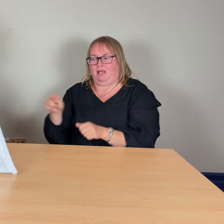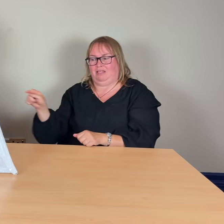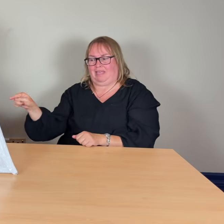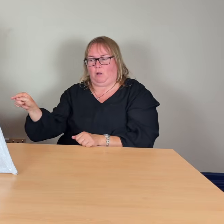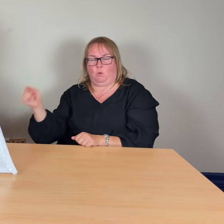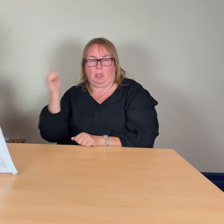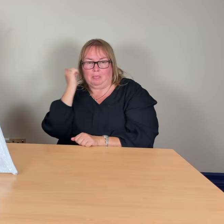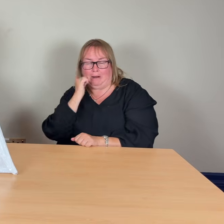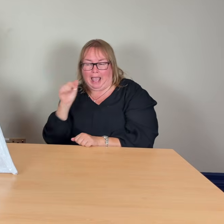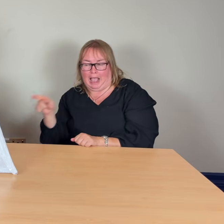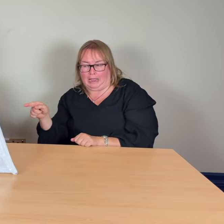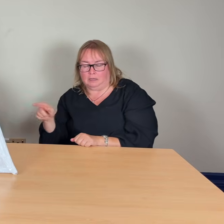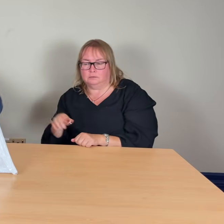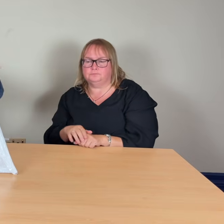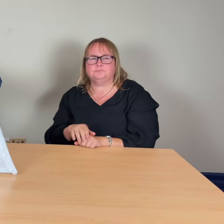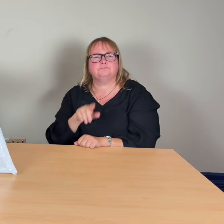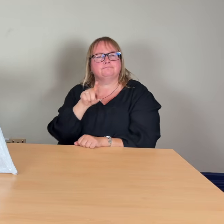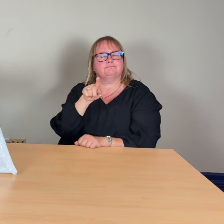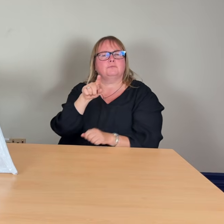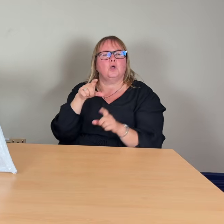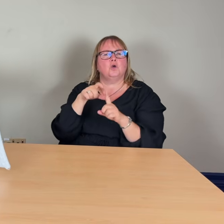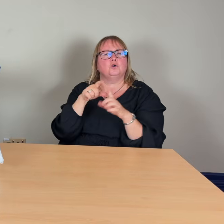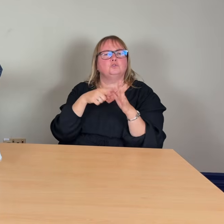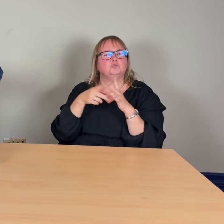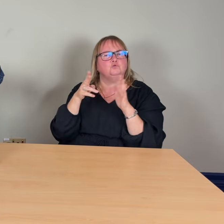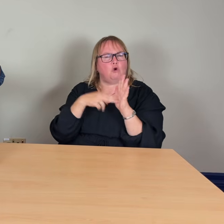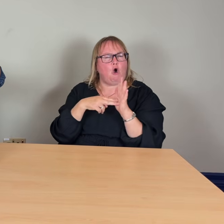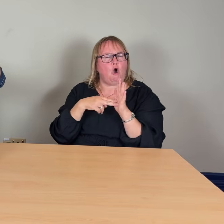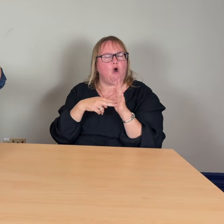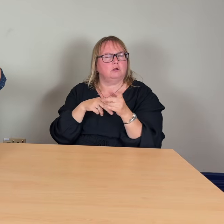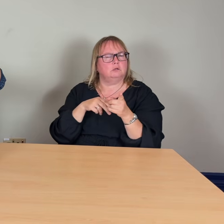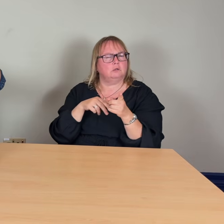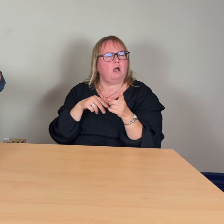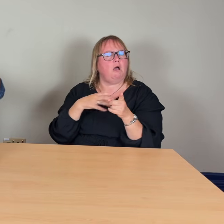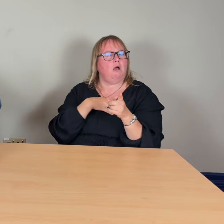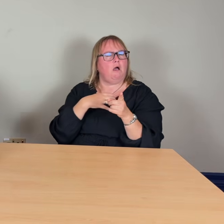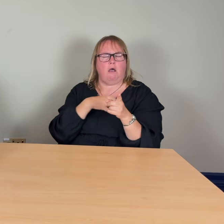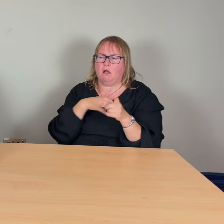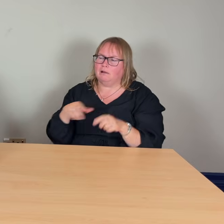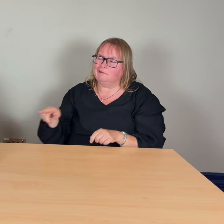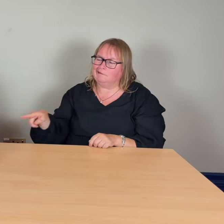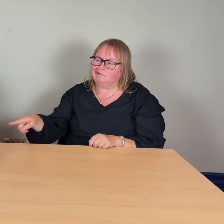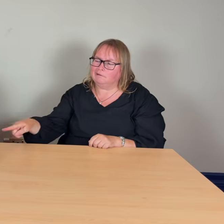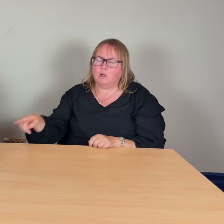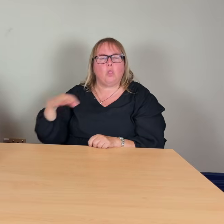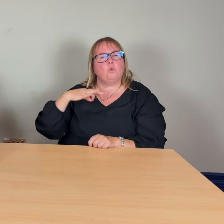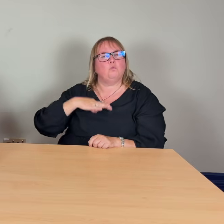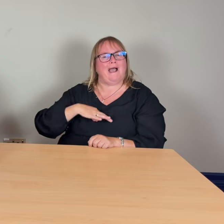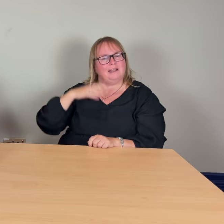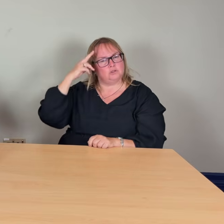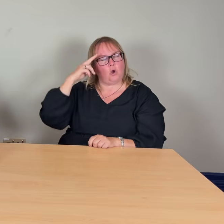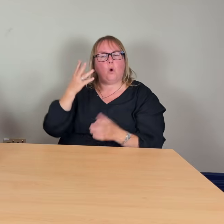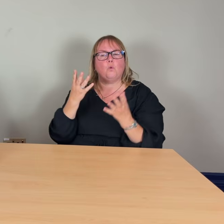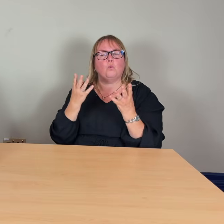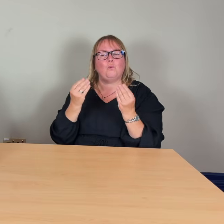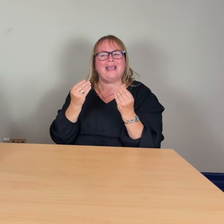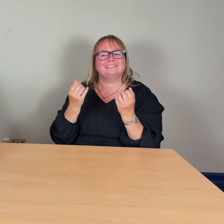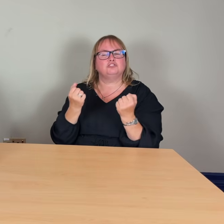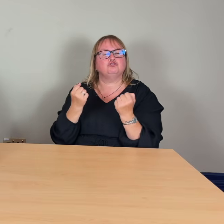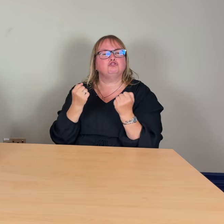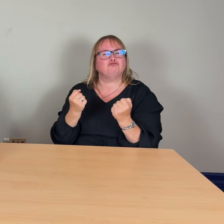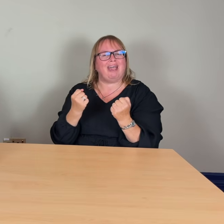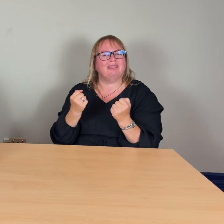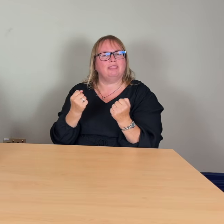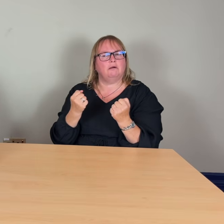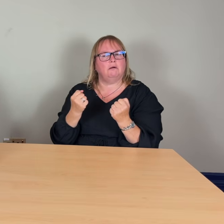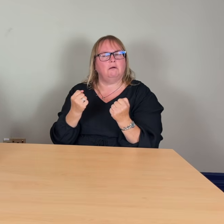Now, as Dawn mentioned earlier on, the base lantern we've used here is wet strength tissue paper. That's a special